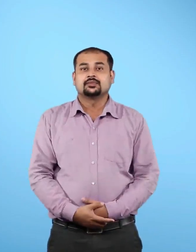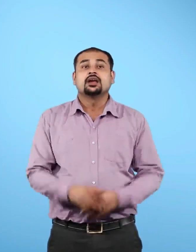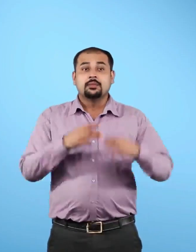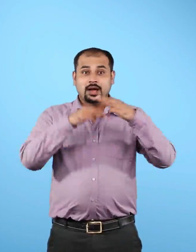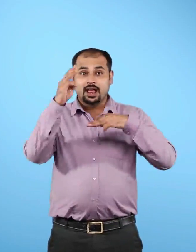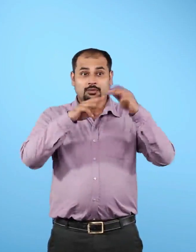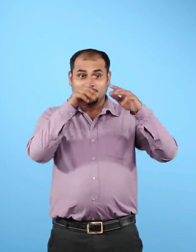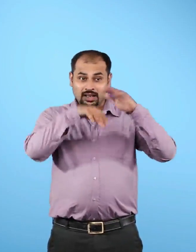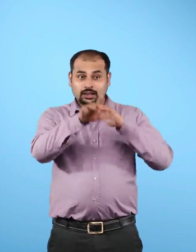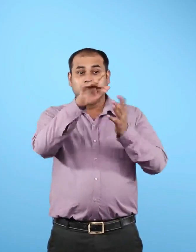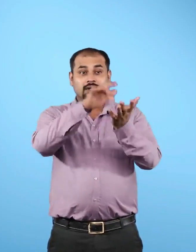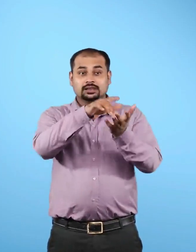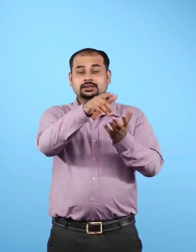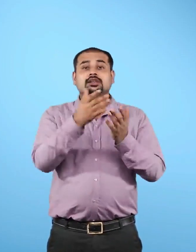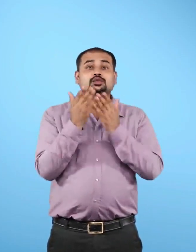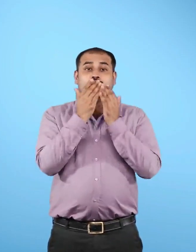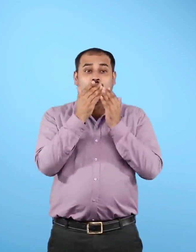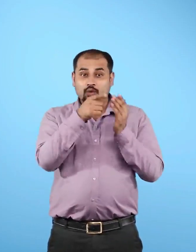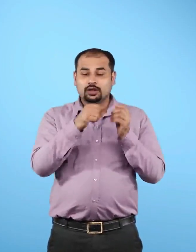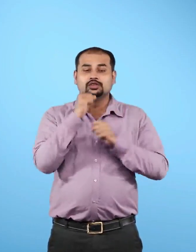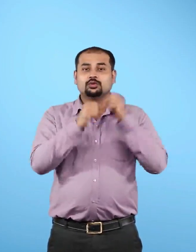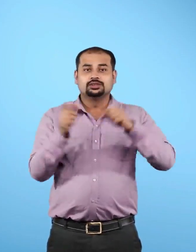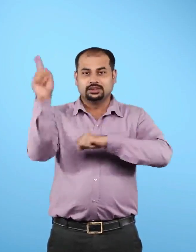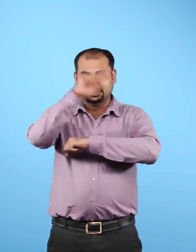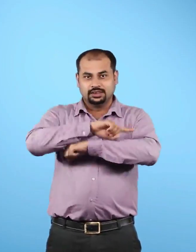The school at Mallapuram has its Sports Day.